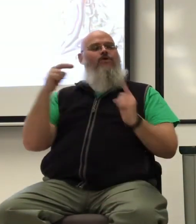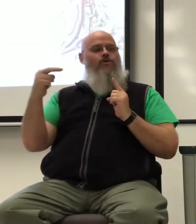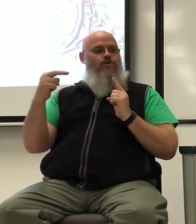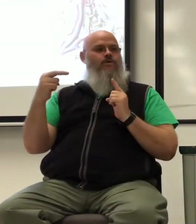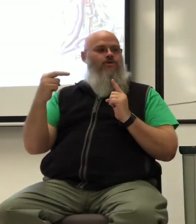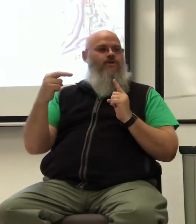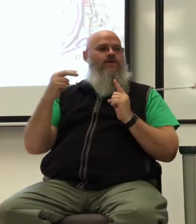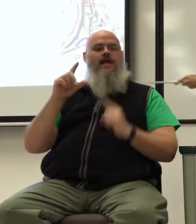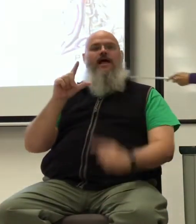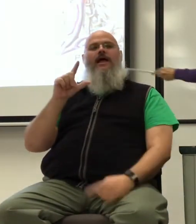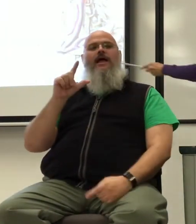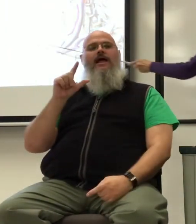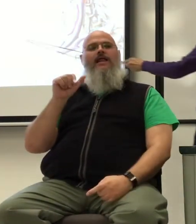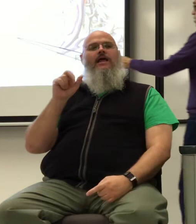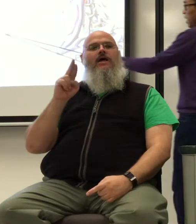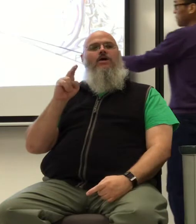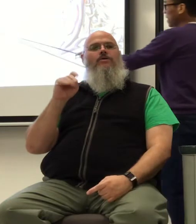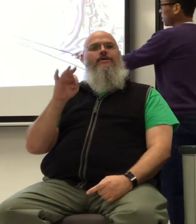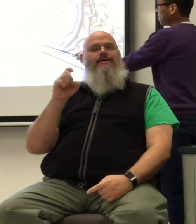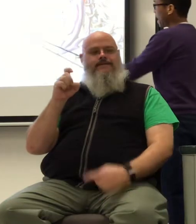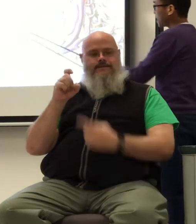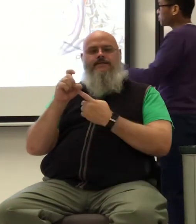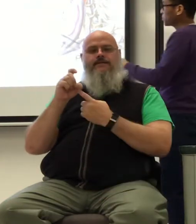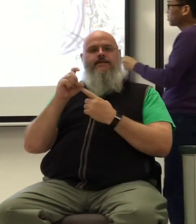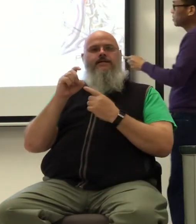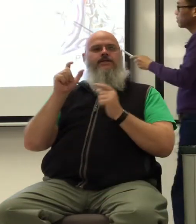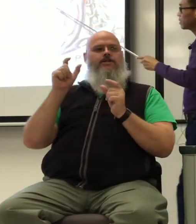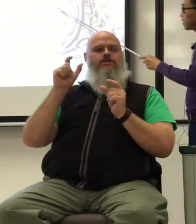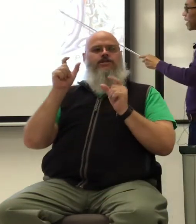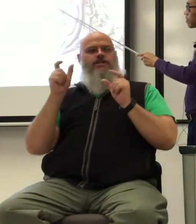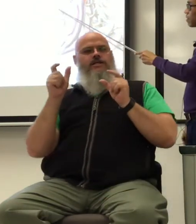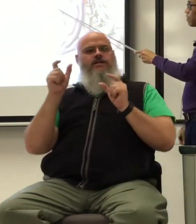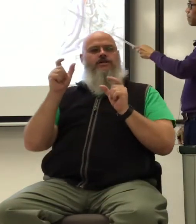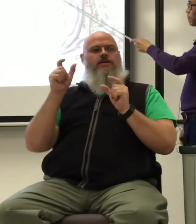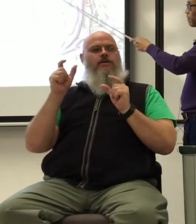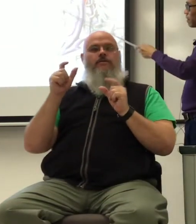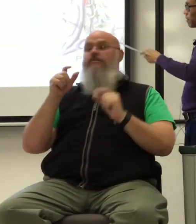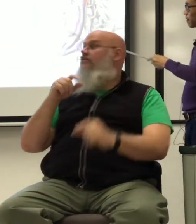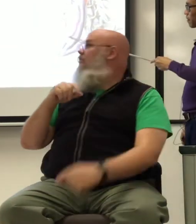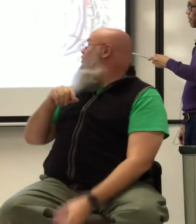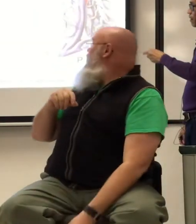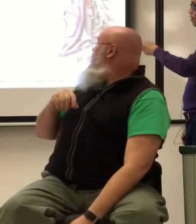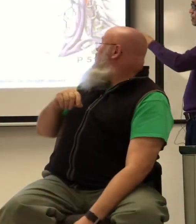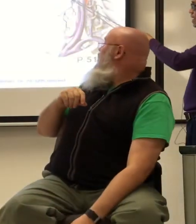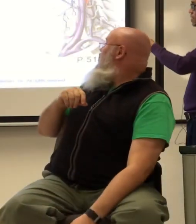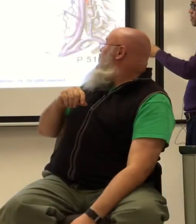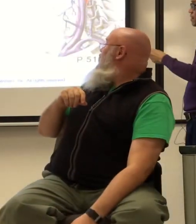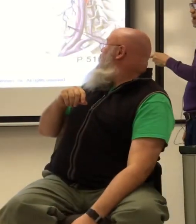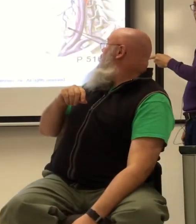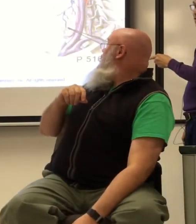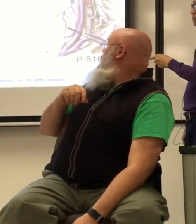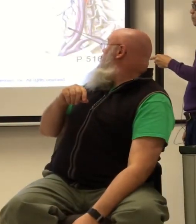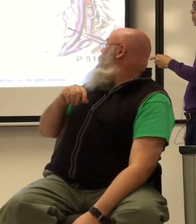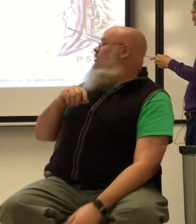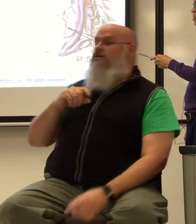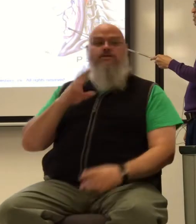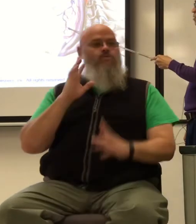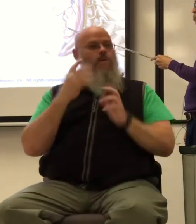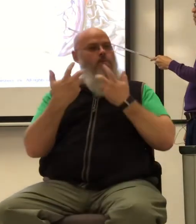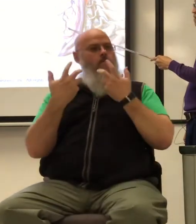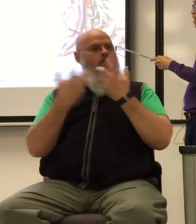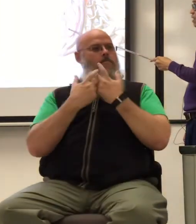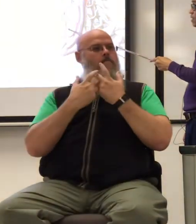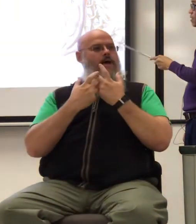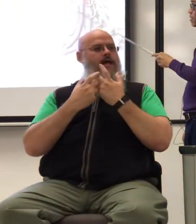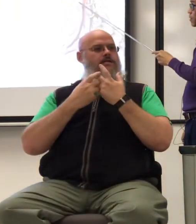the larynx tilted a little bit. I made it match the angle of that the larynx has in the neck. So you can see